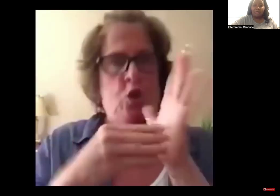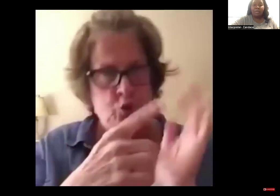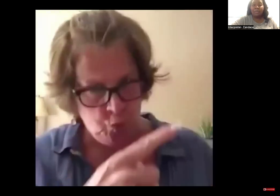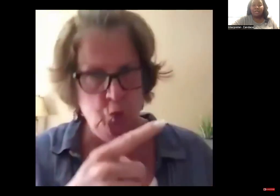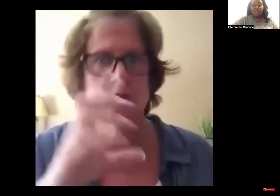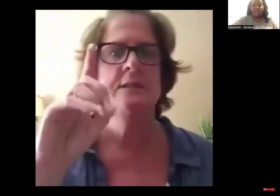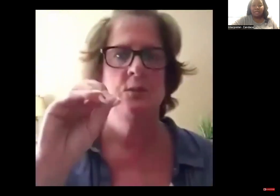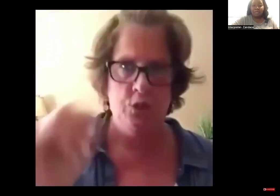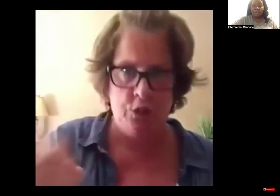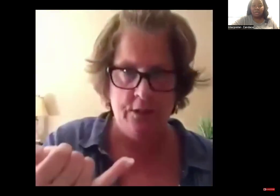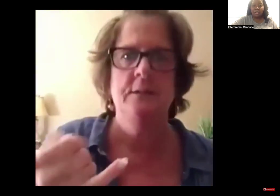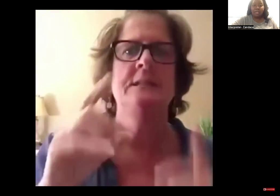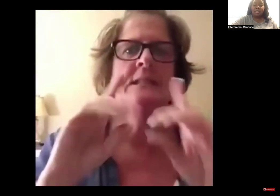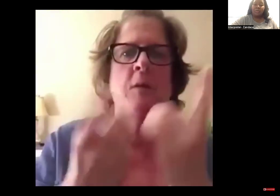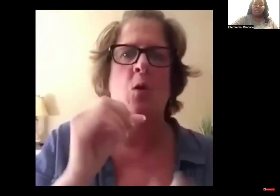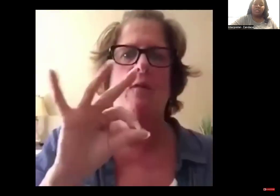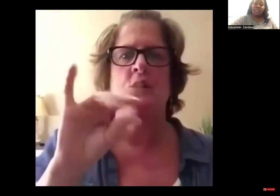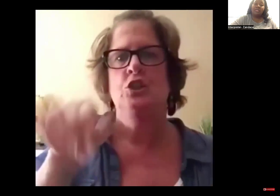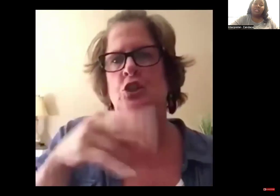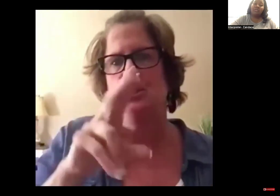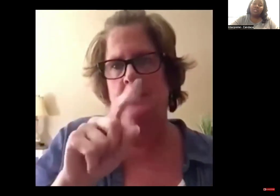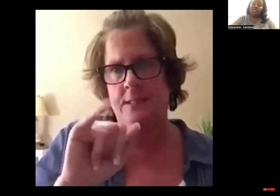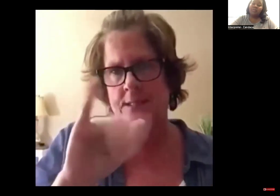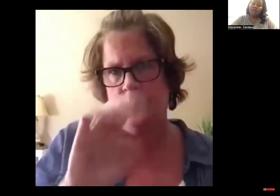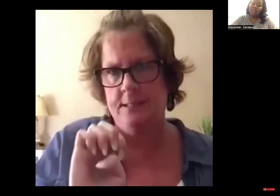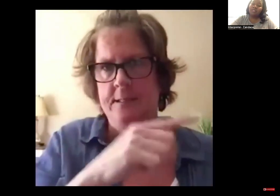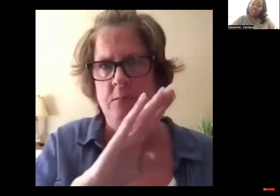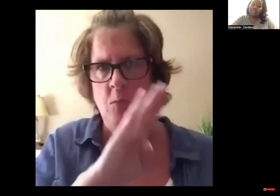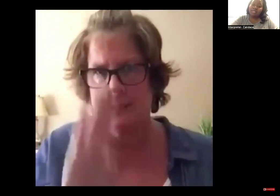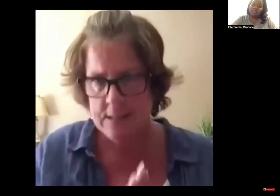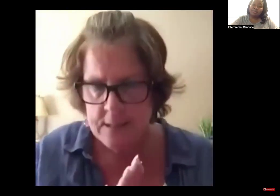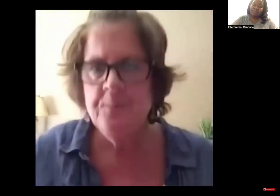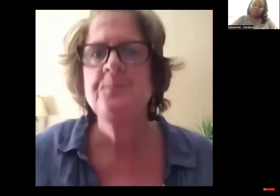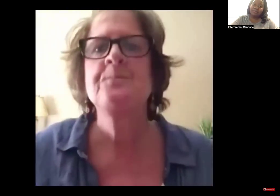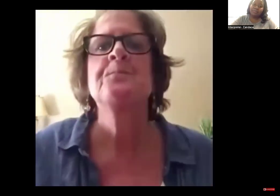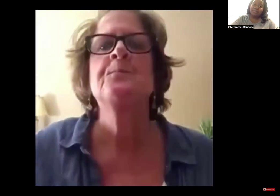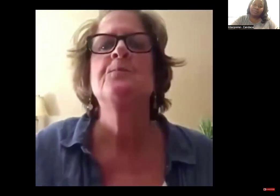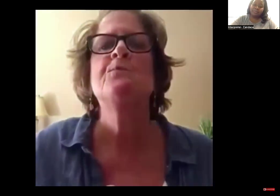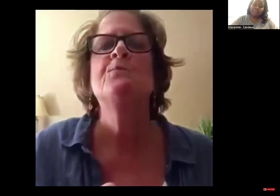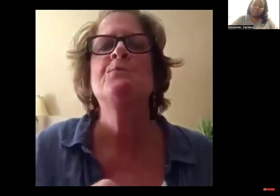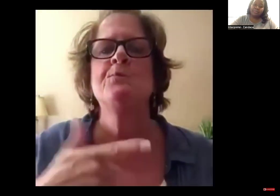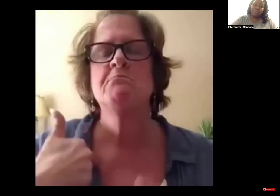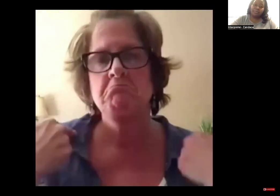what was going on, but I'm going to go ahead and keep this short. So we went to the DOG, Department of Justice,